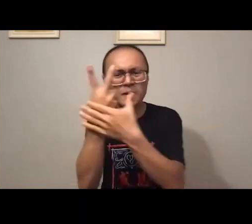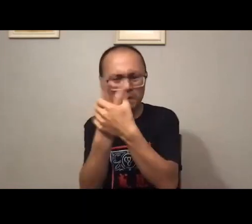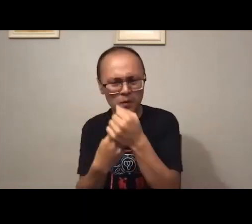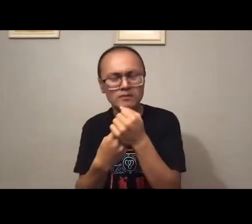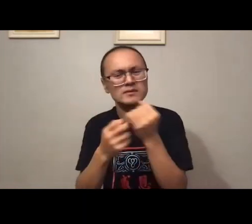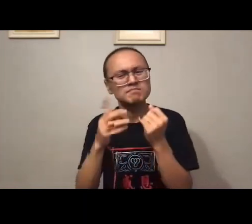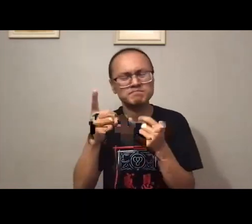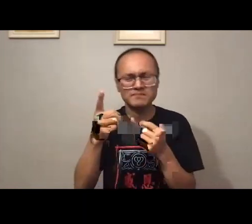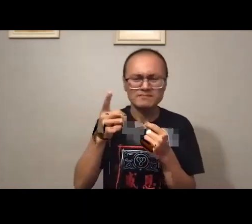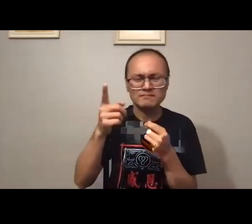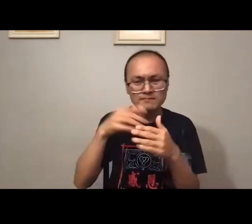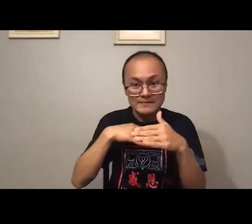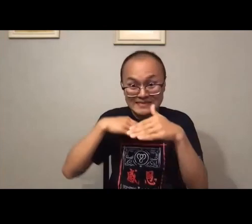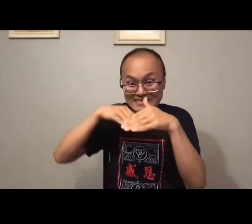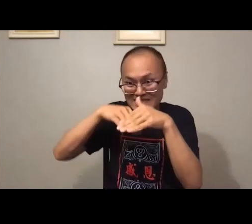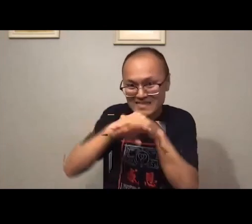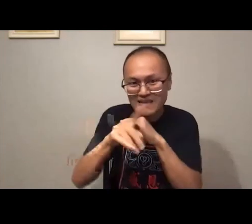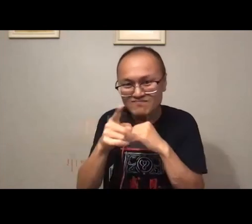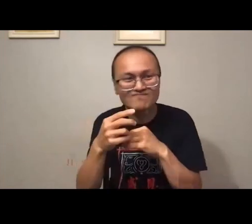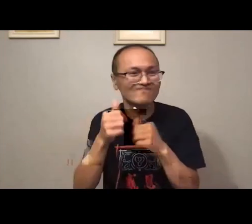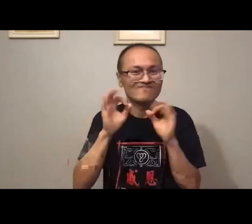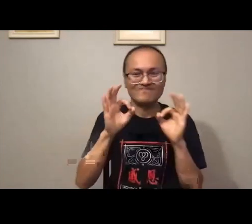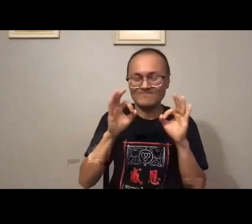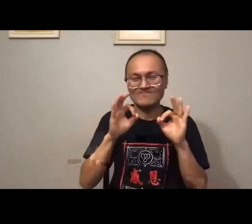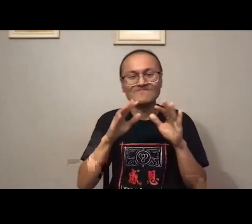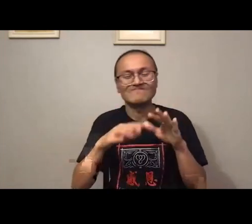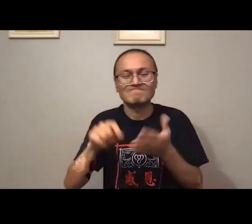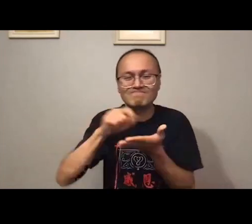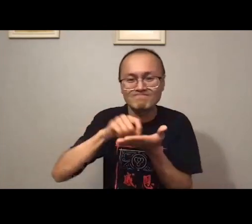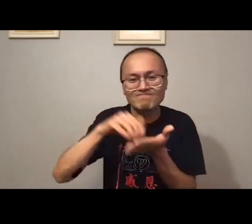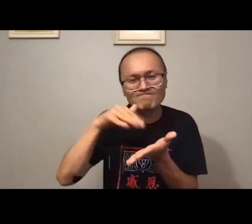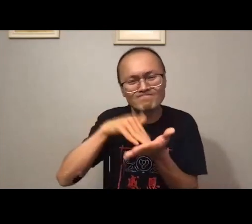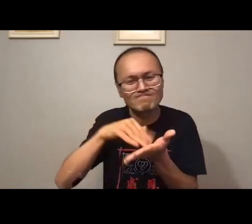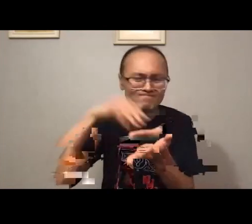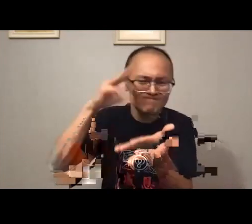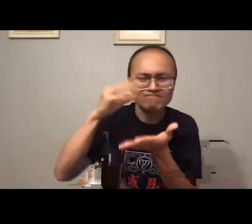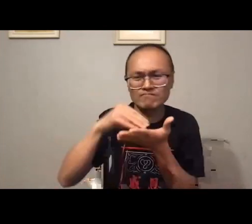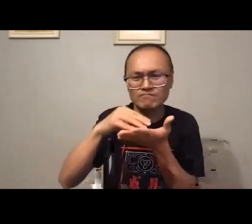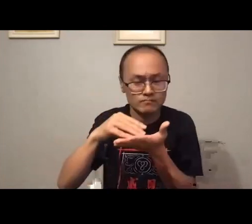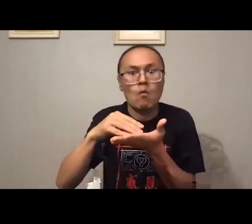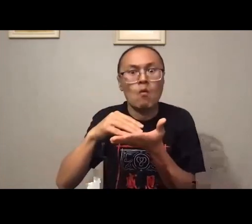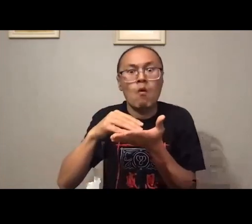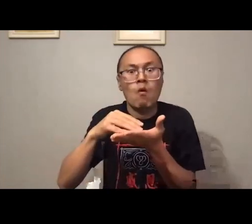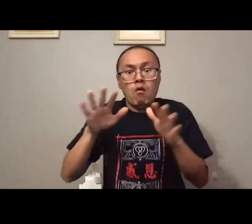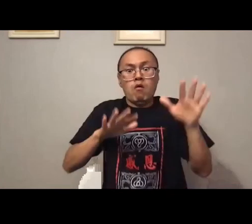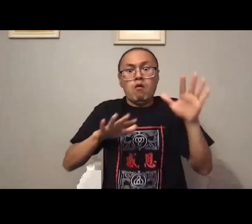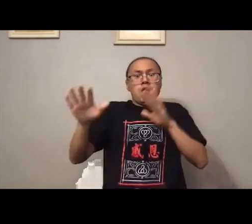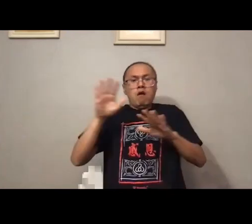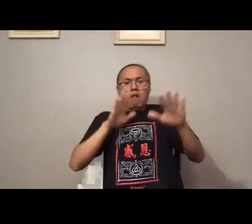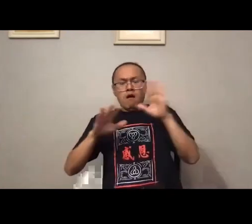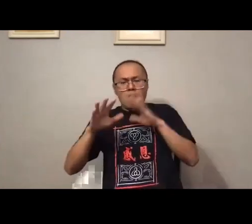And it was the same there, both speech and sign language. And I